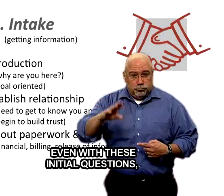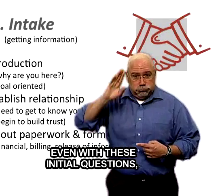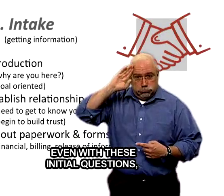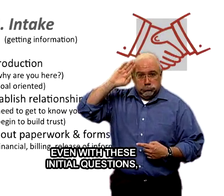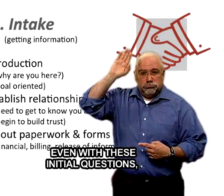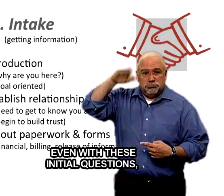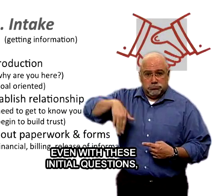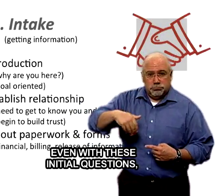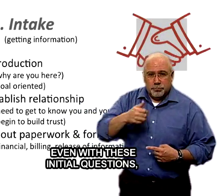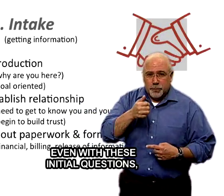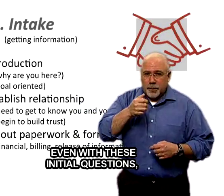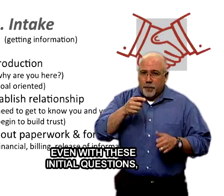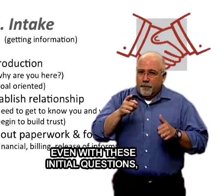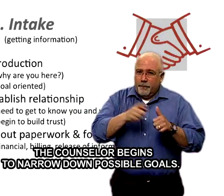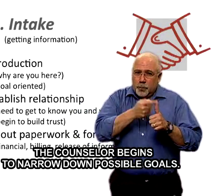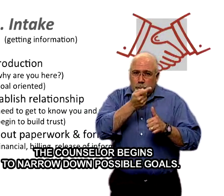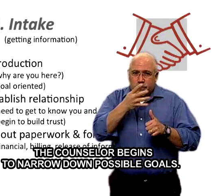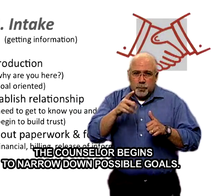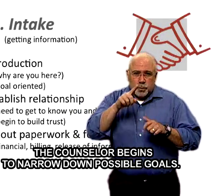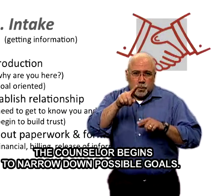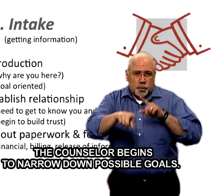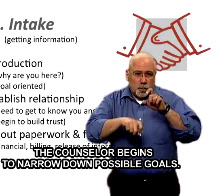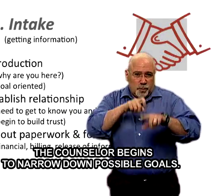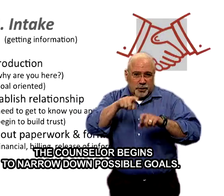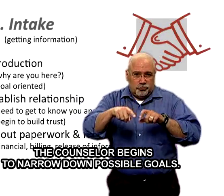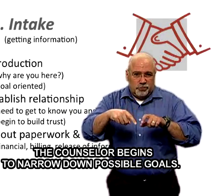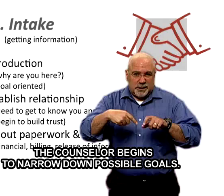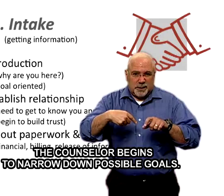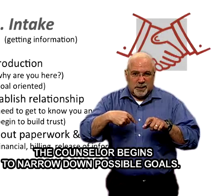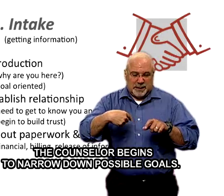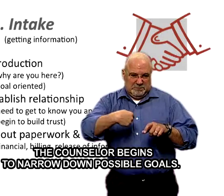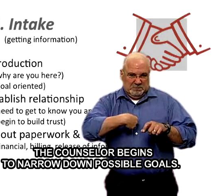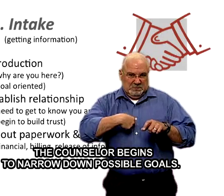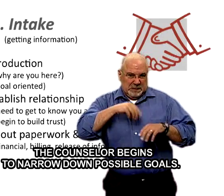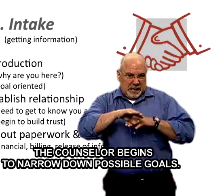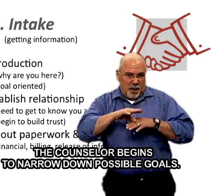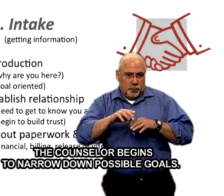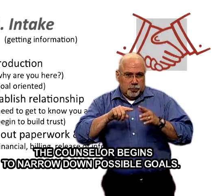Even with these initial questions, the counselor begins to narrow down possible goals.